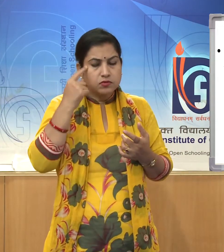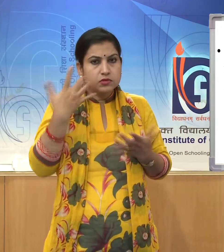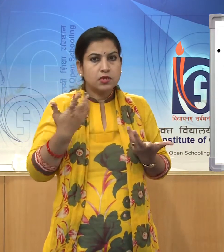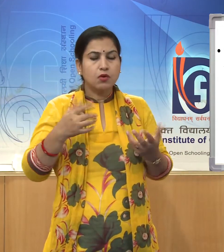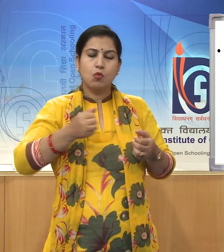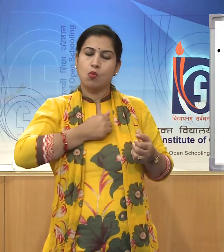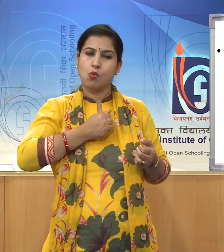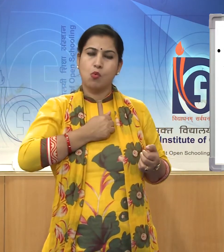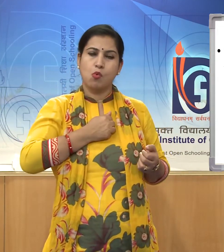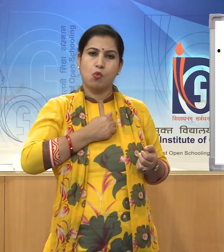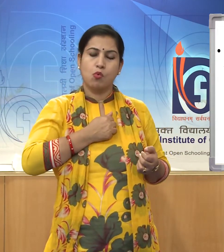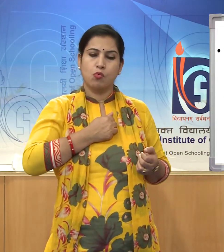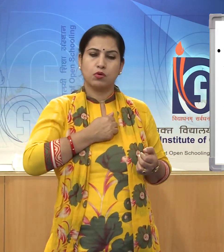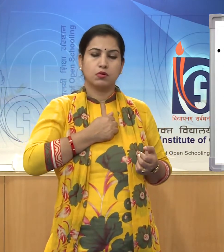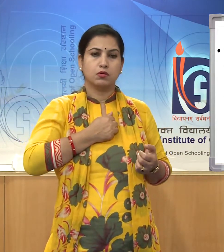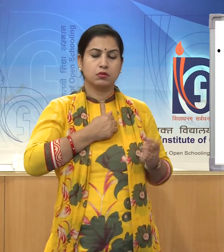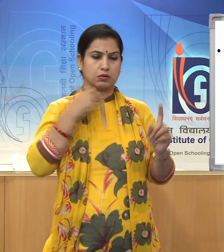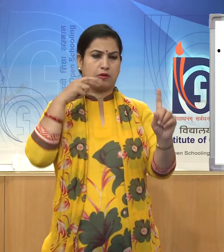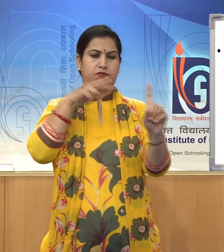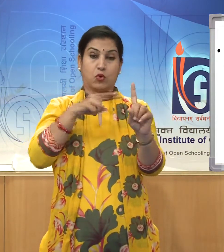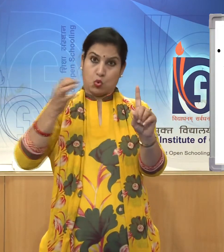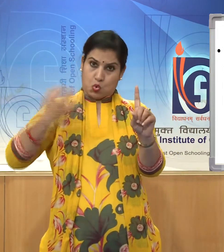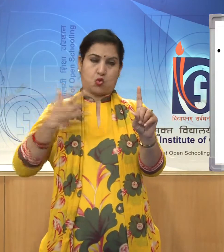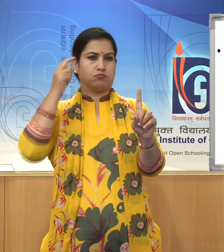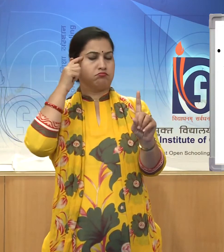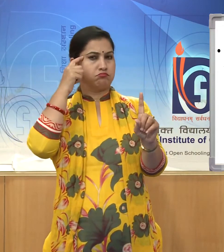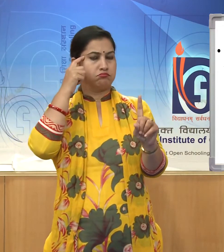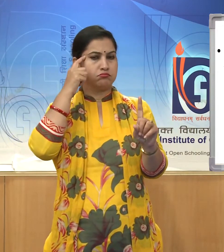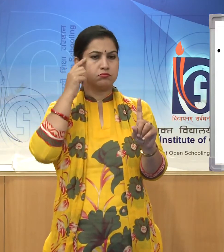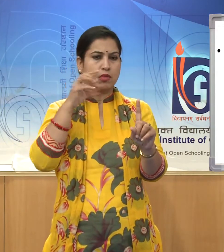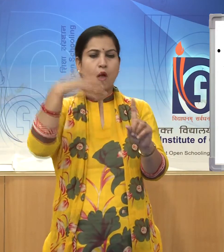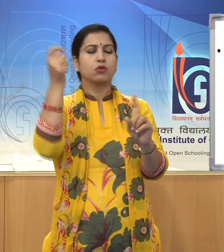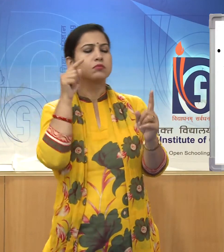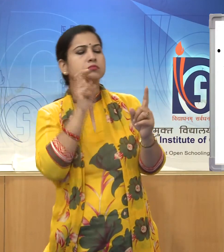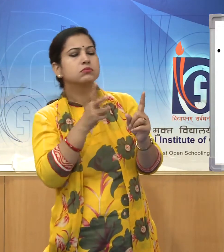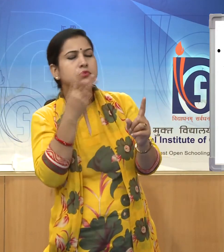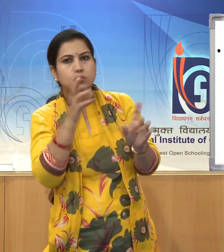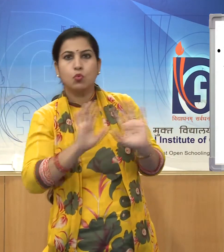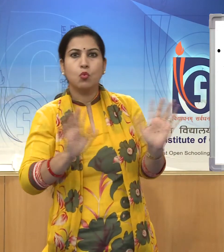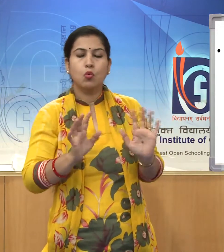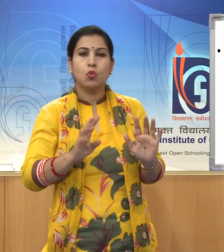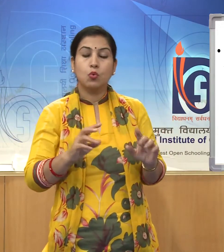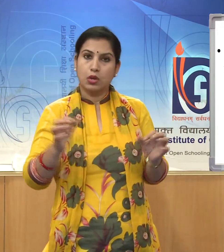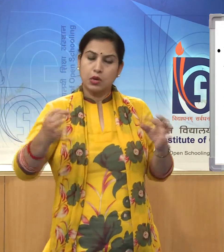representative of new outlook, mainly influenced by